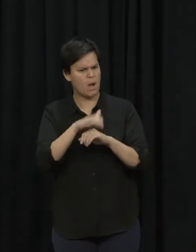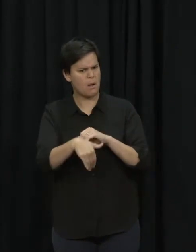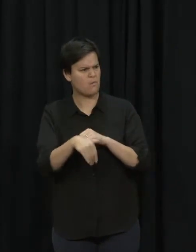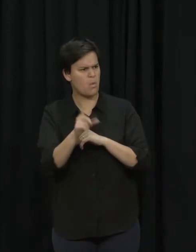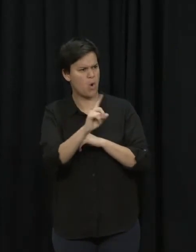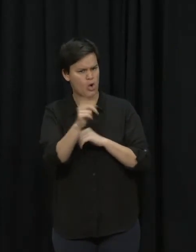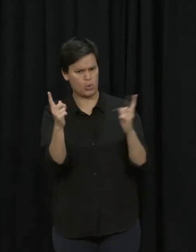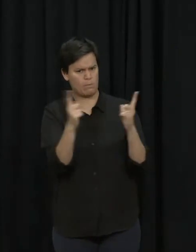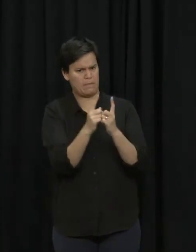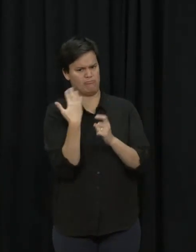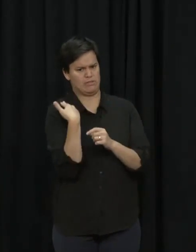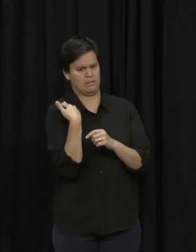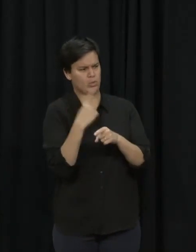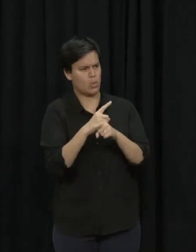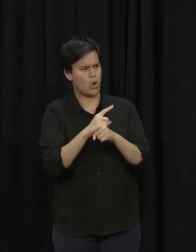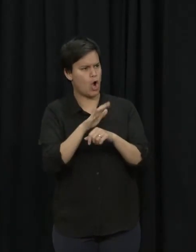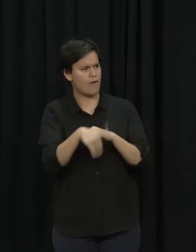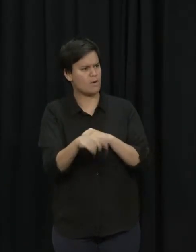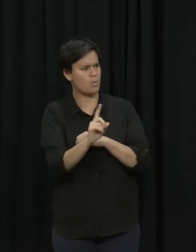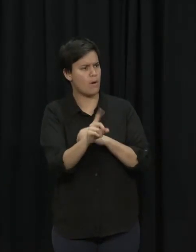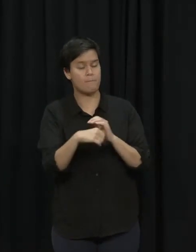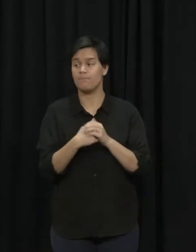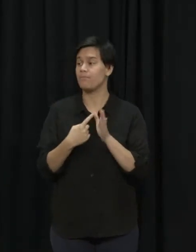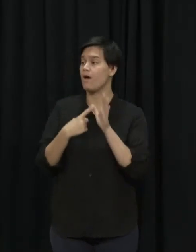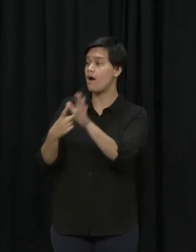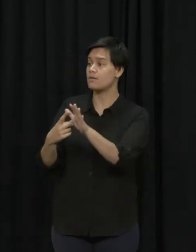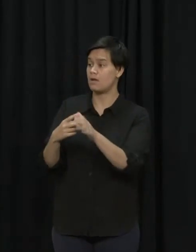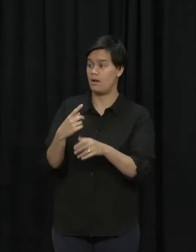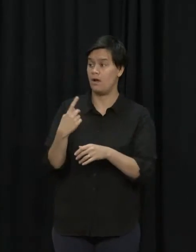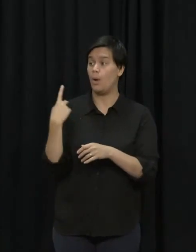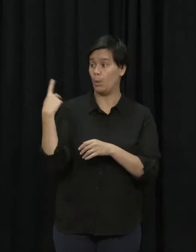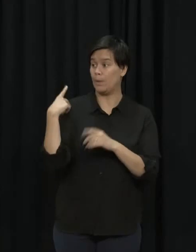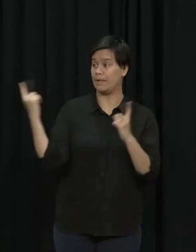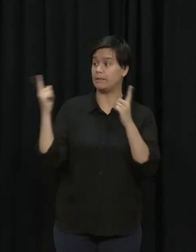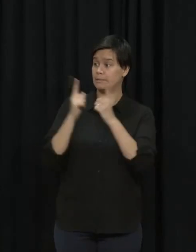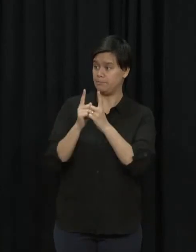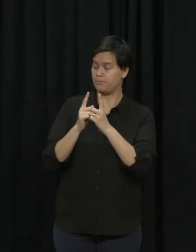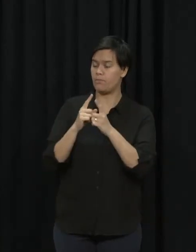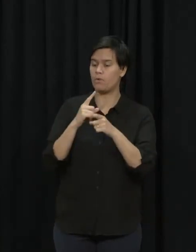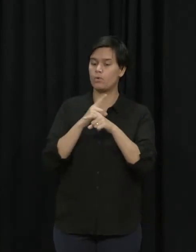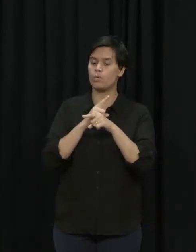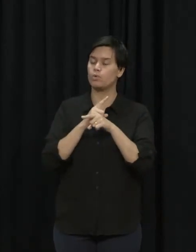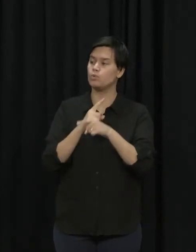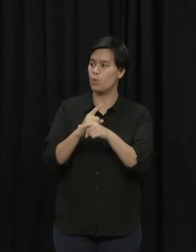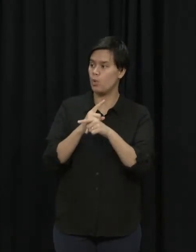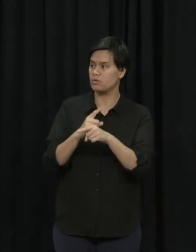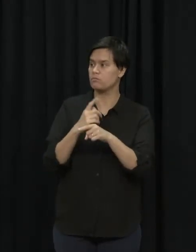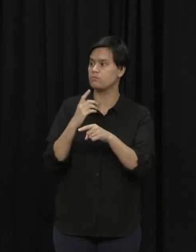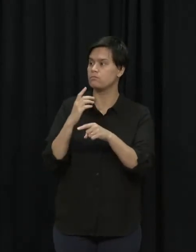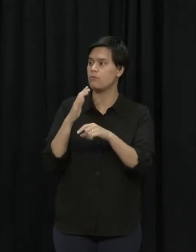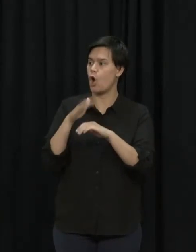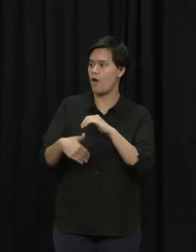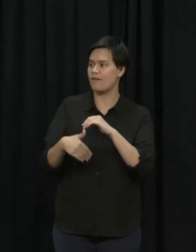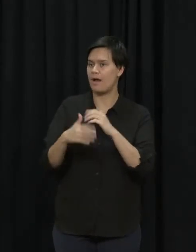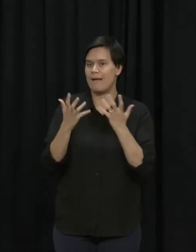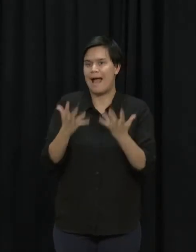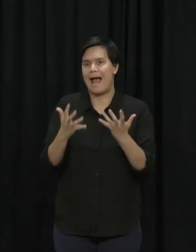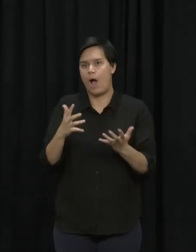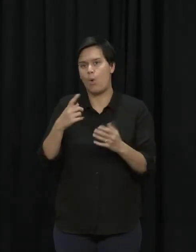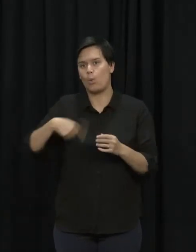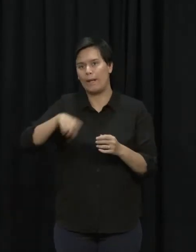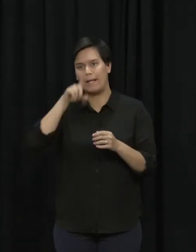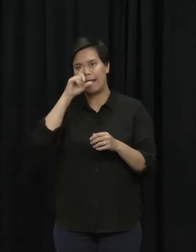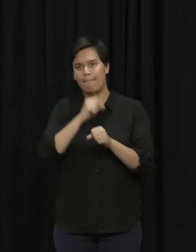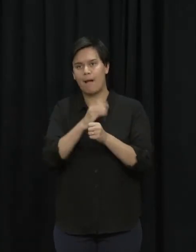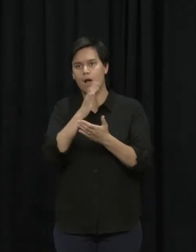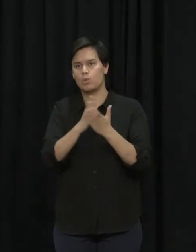what's our shared approach to ensuring that we can get compliance and assure that there is